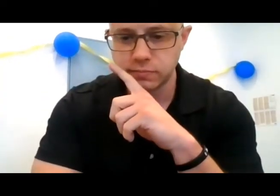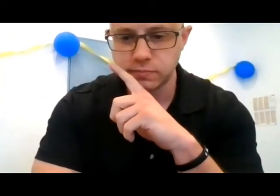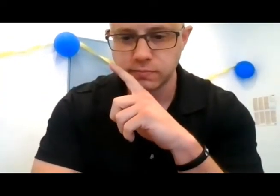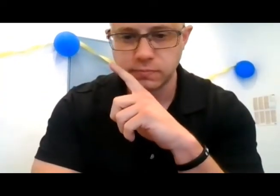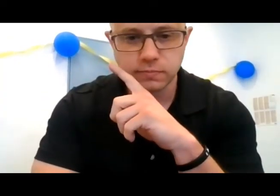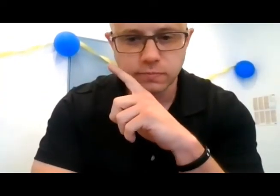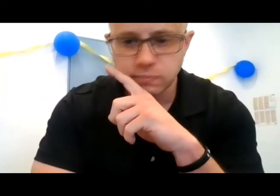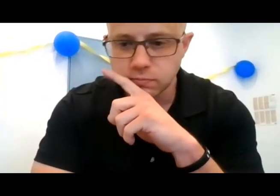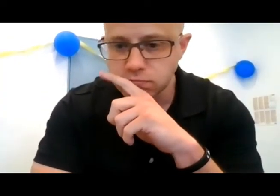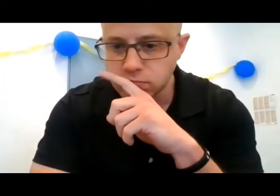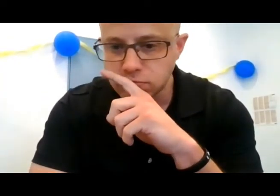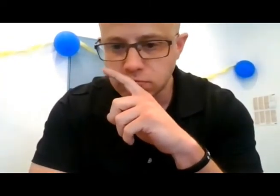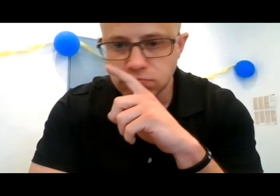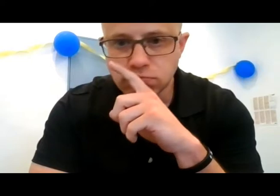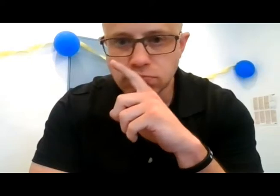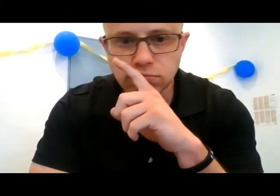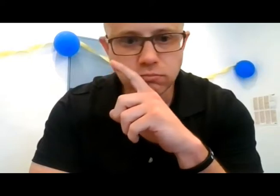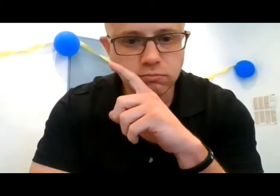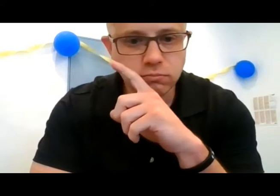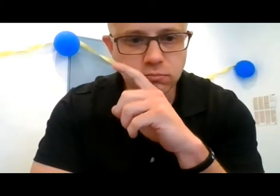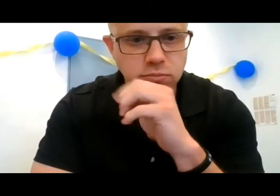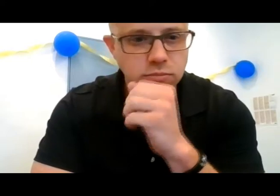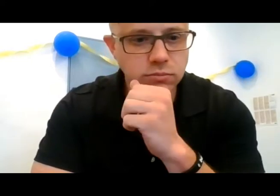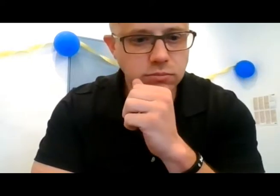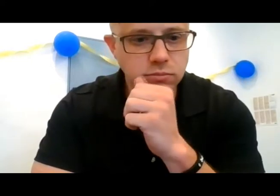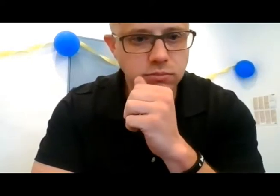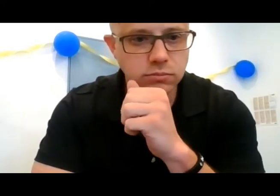Hold on, let me turn off my phone.